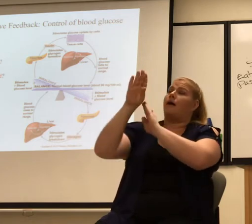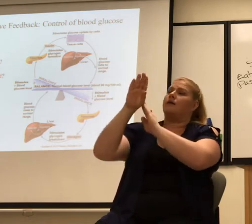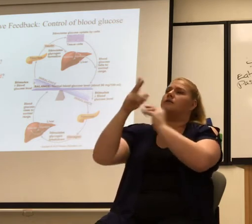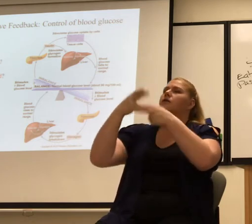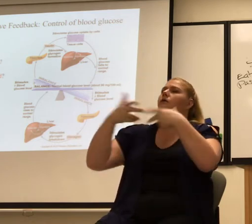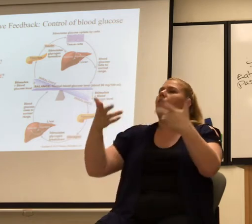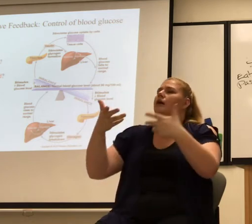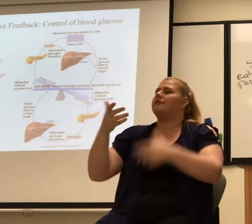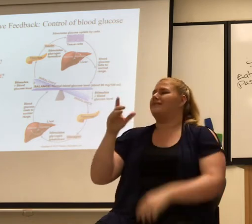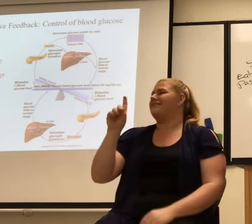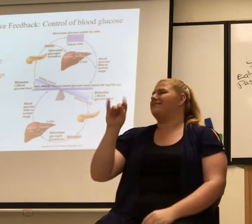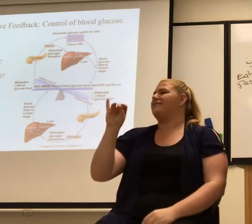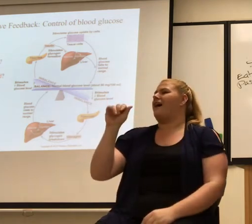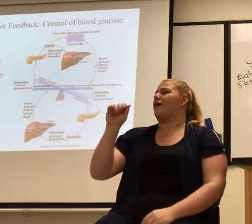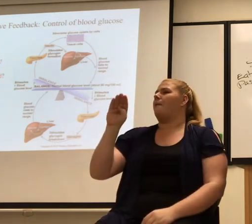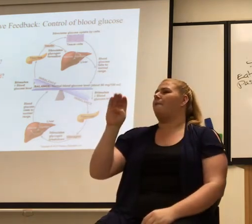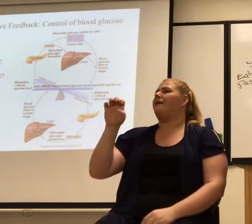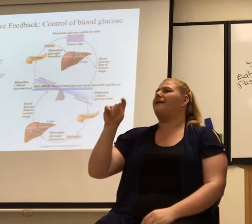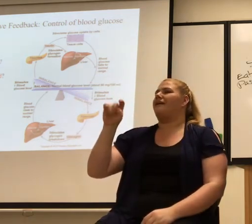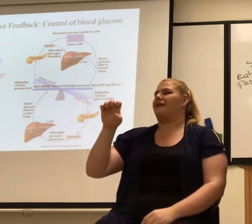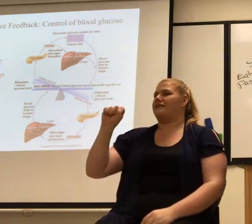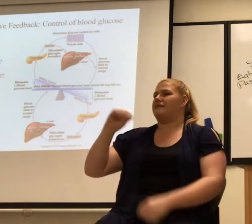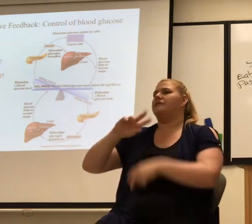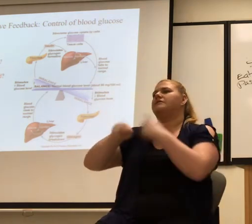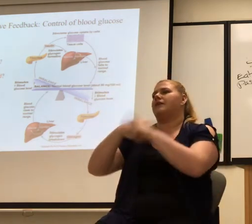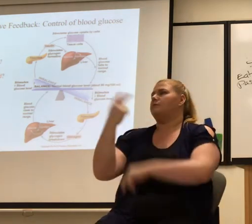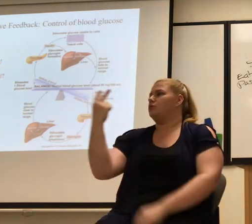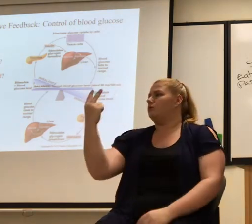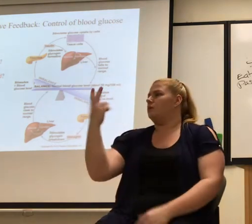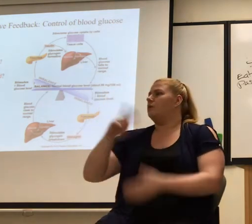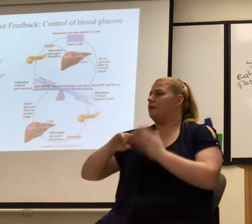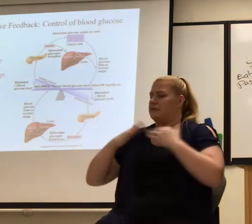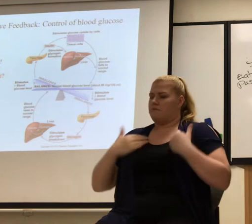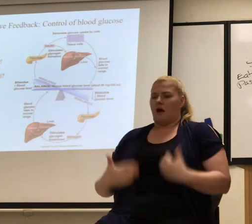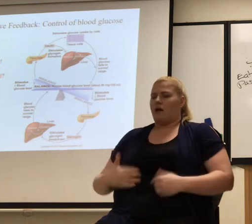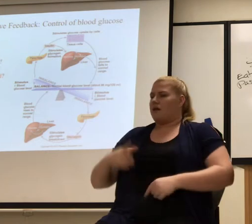2 diabetes, where your body's insensitive to glucose,